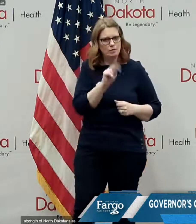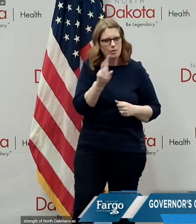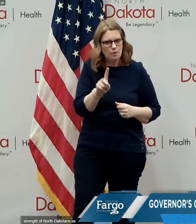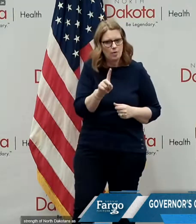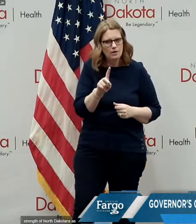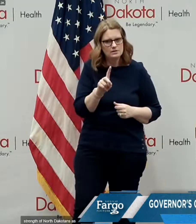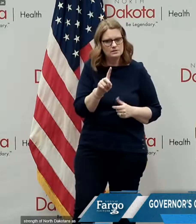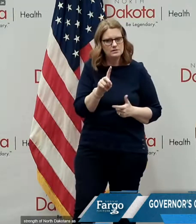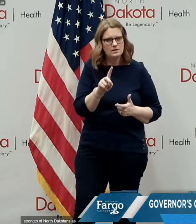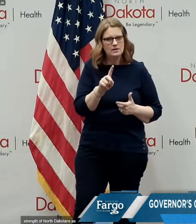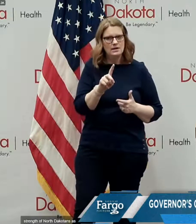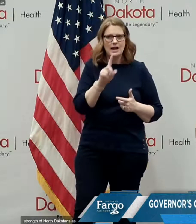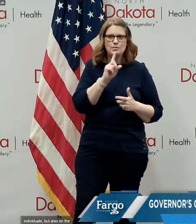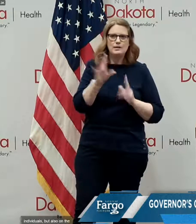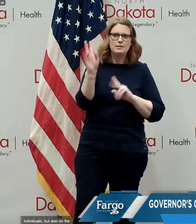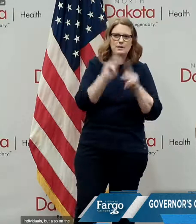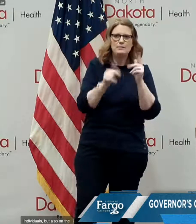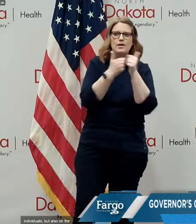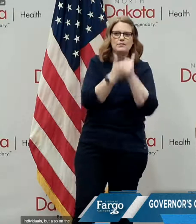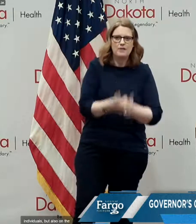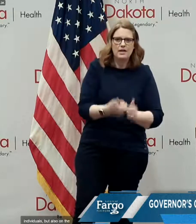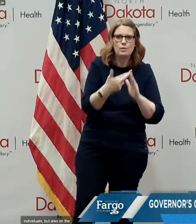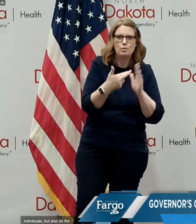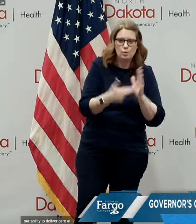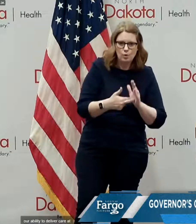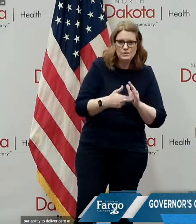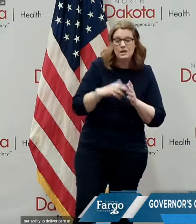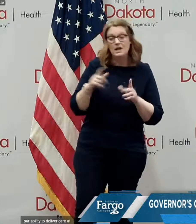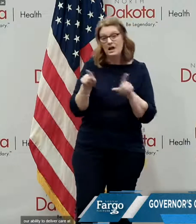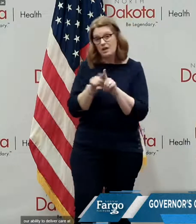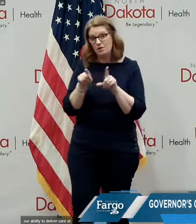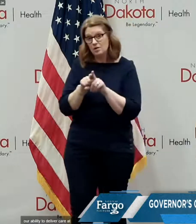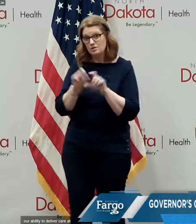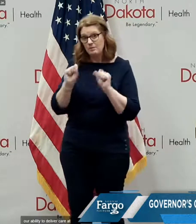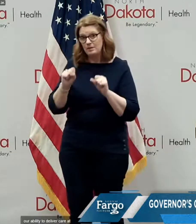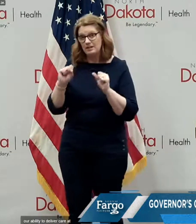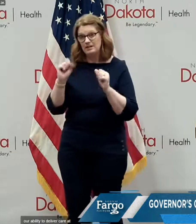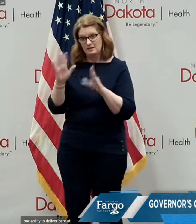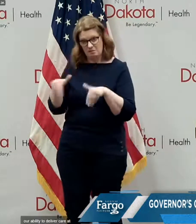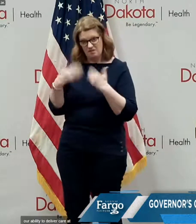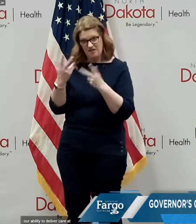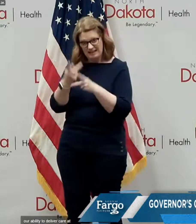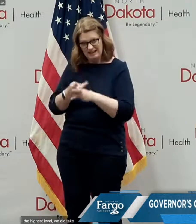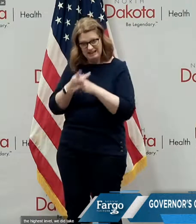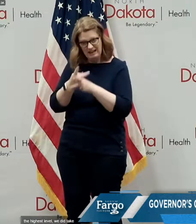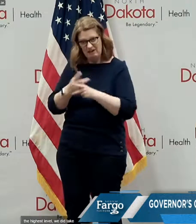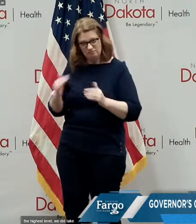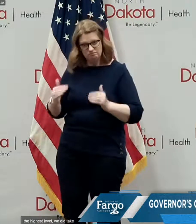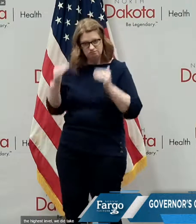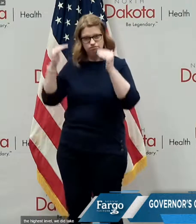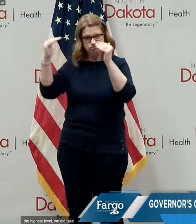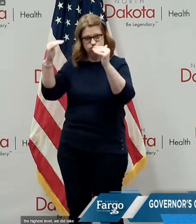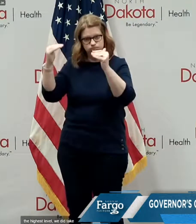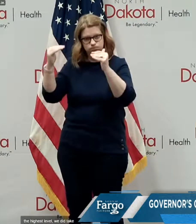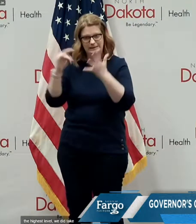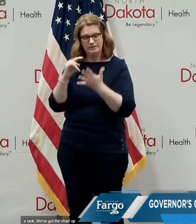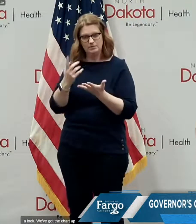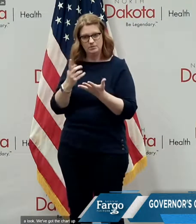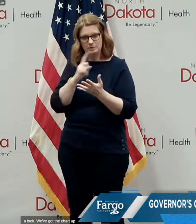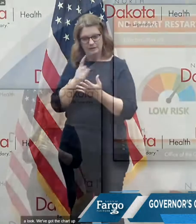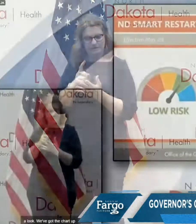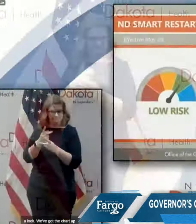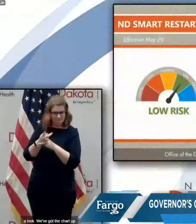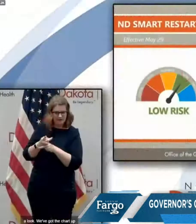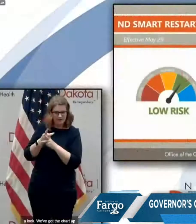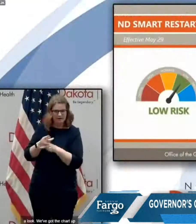on our ability to deliver care at the highest level. We did take a look. We've got the chart up here with all counties